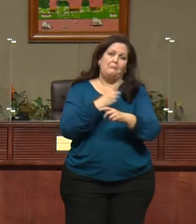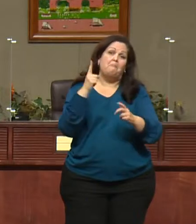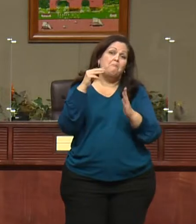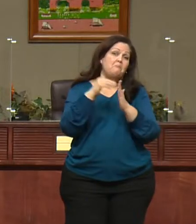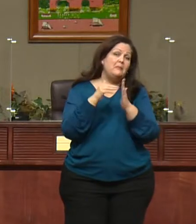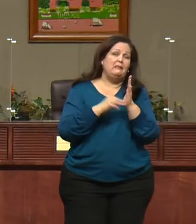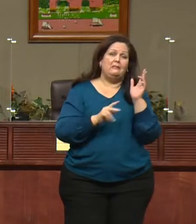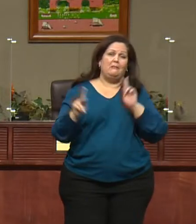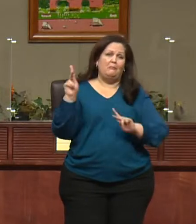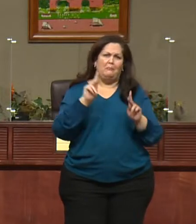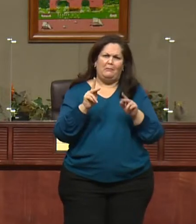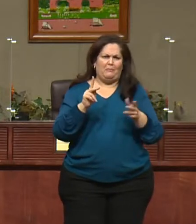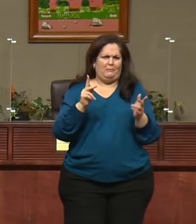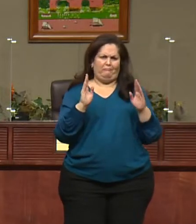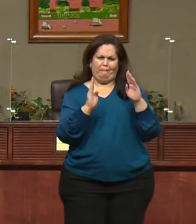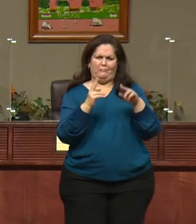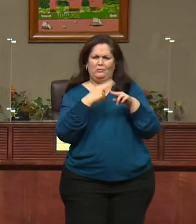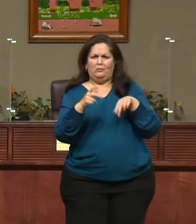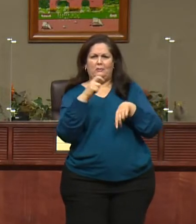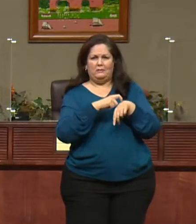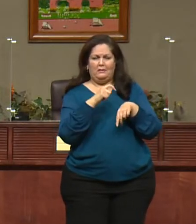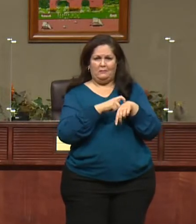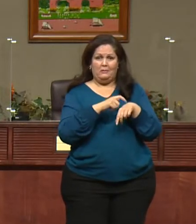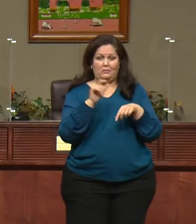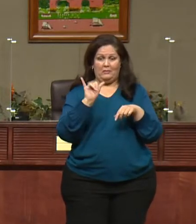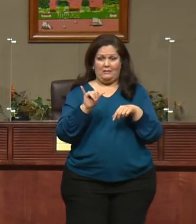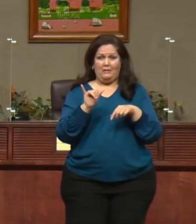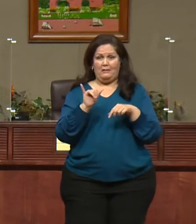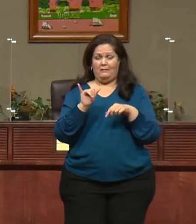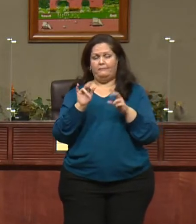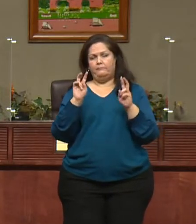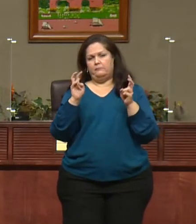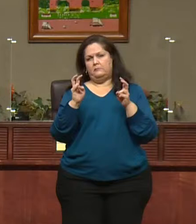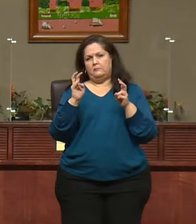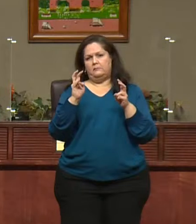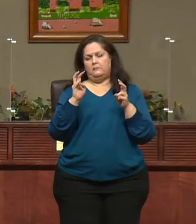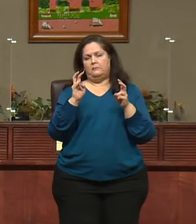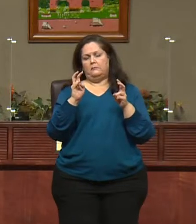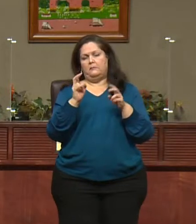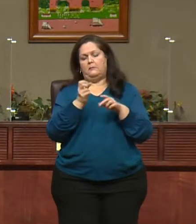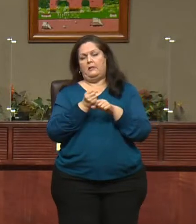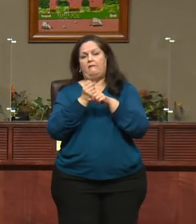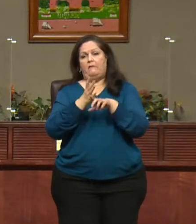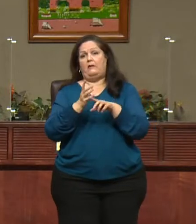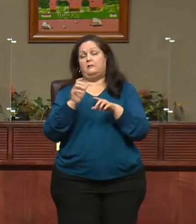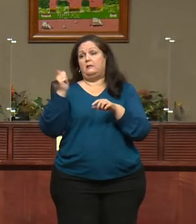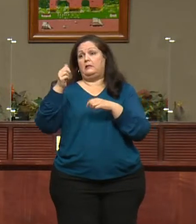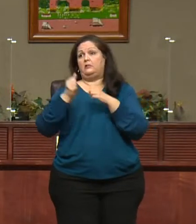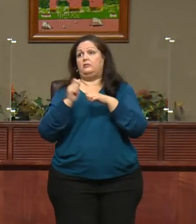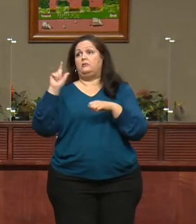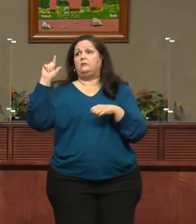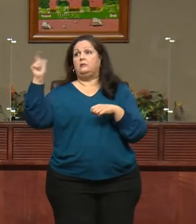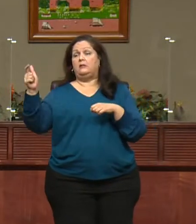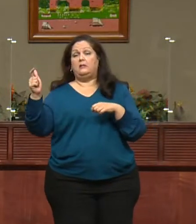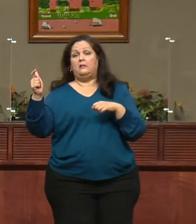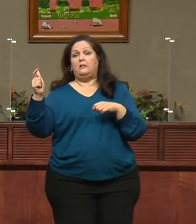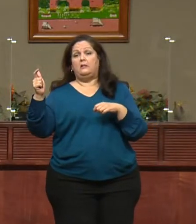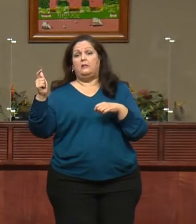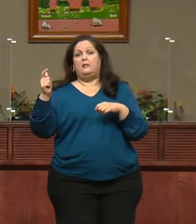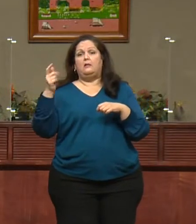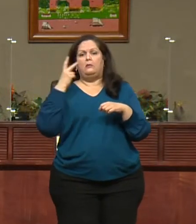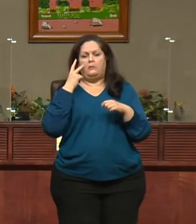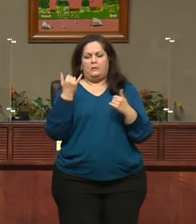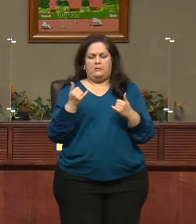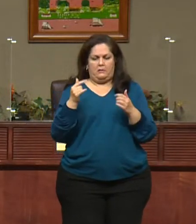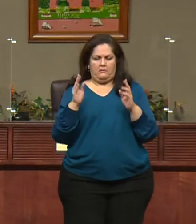time. So all the secondary effects that you can see in 10 years of vaccinations, you are going to see it in a few